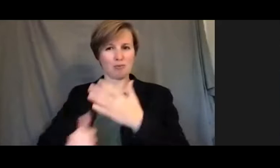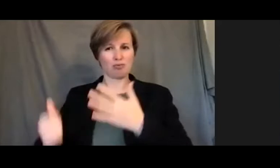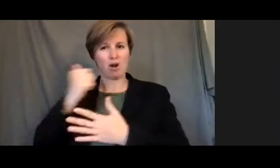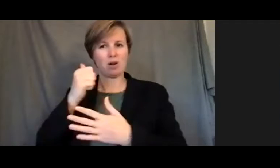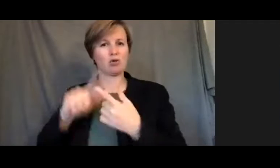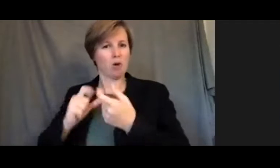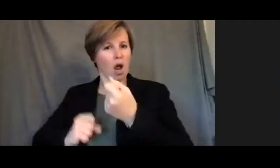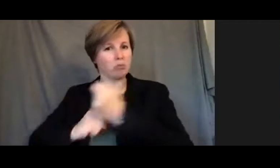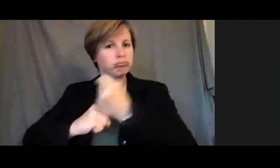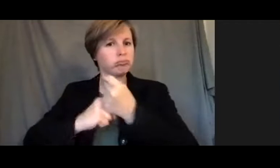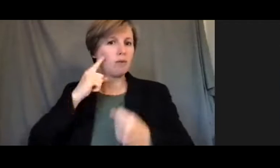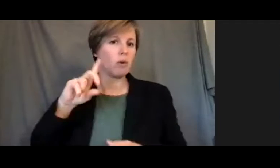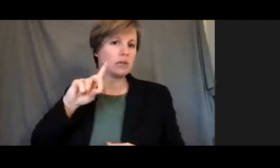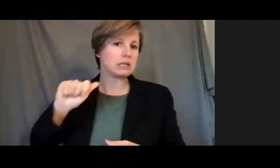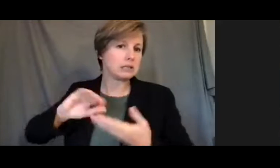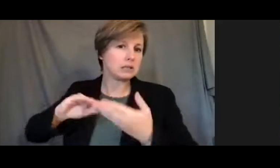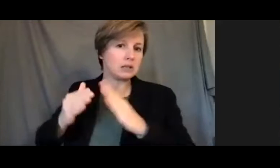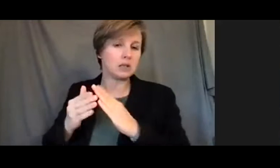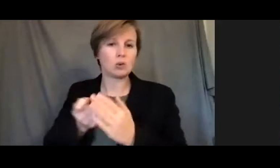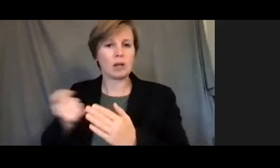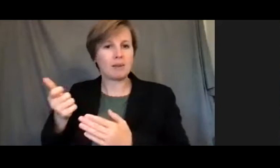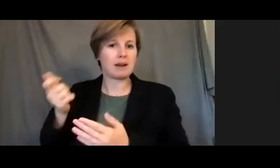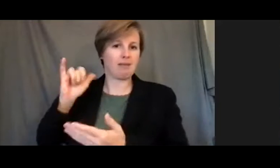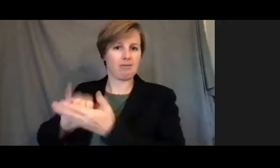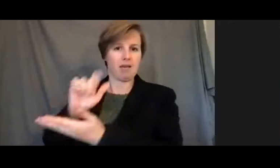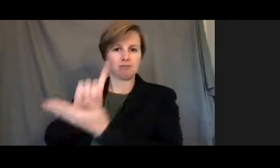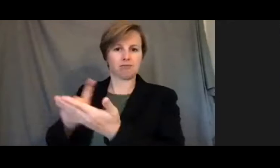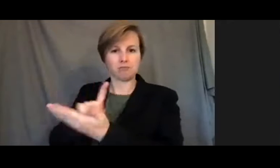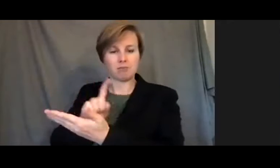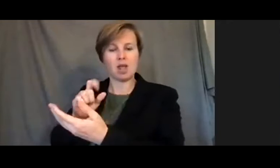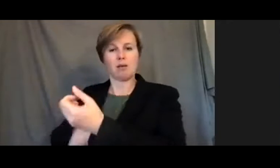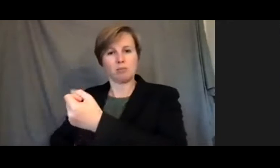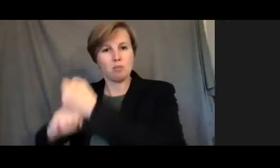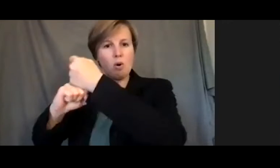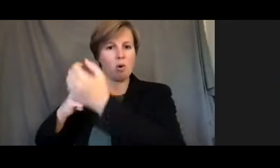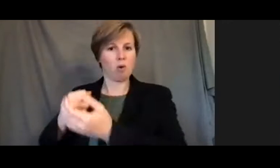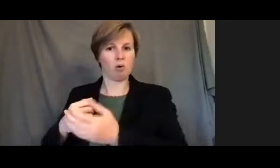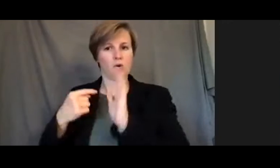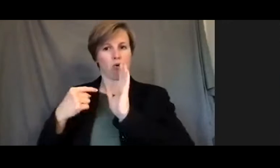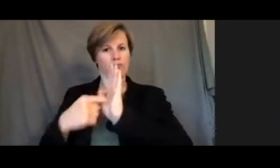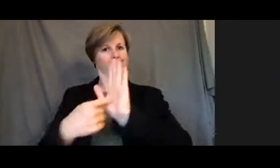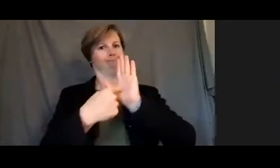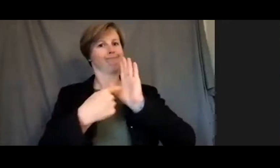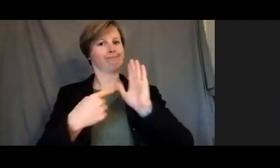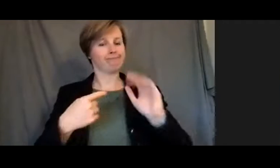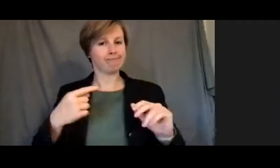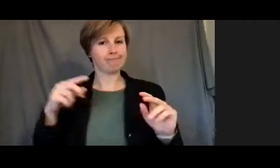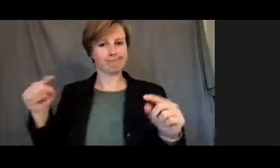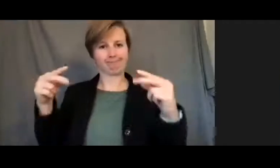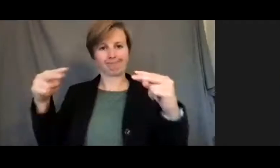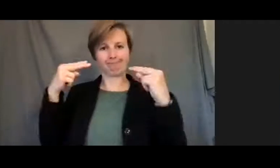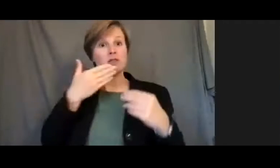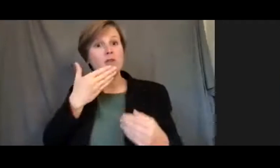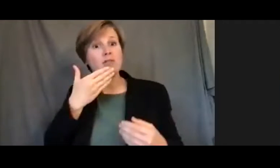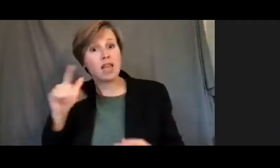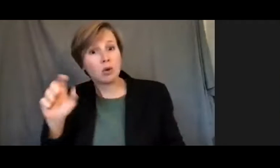disability community, and especially to eliminate discrimination and promote representation. And I want to thank you, Lucy, and the ARC. I